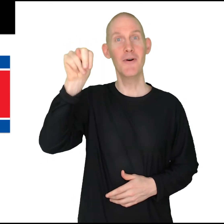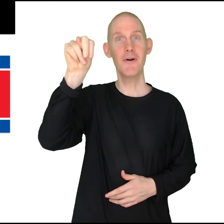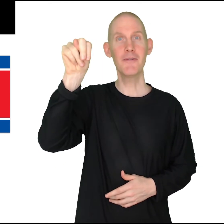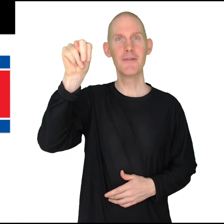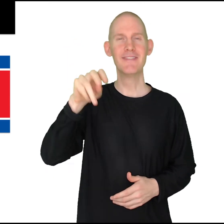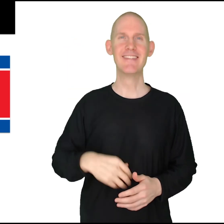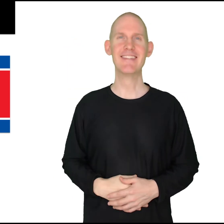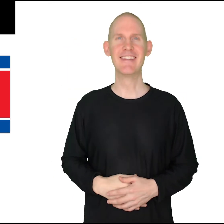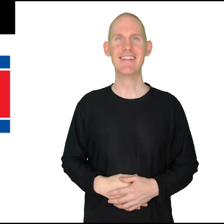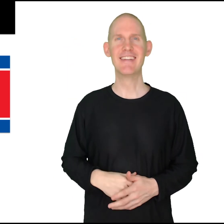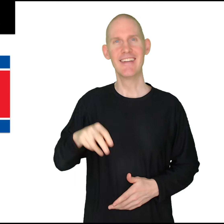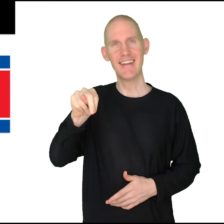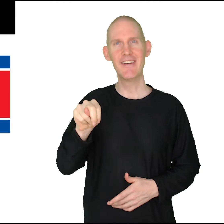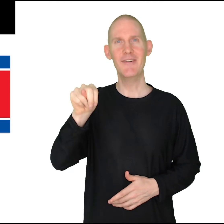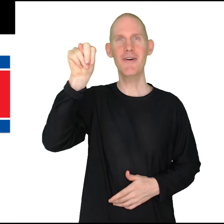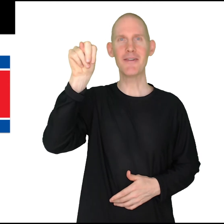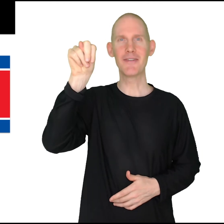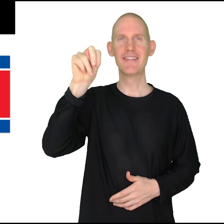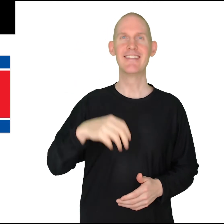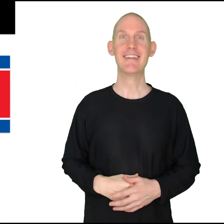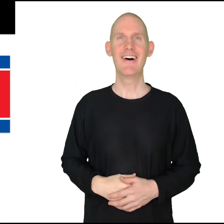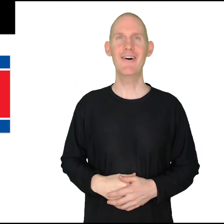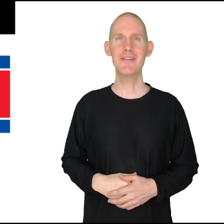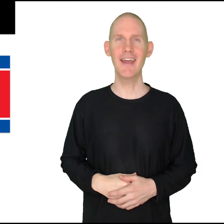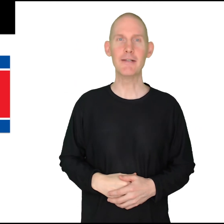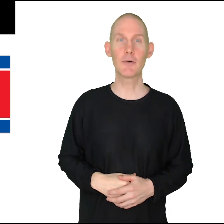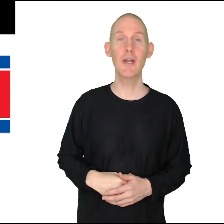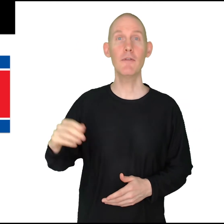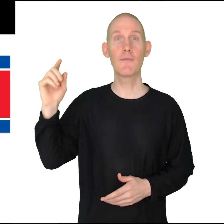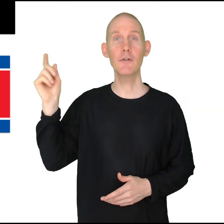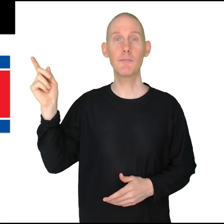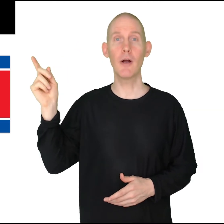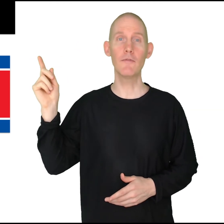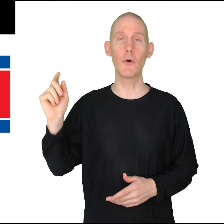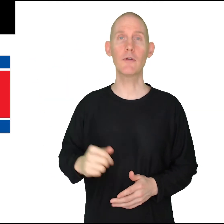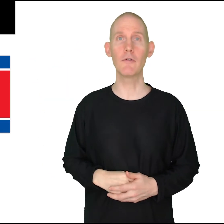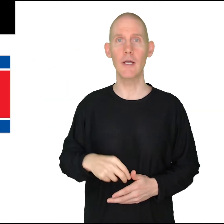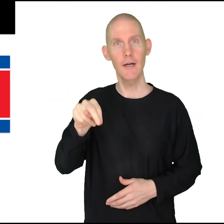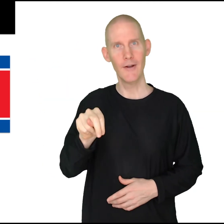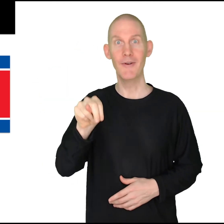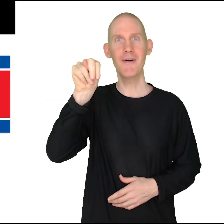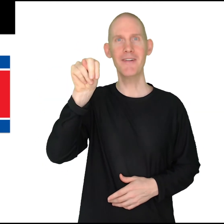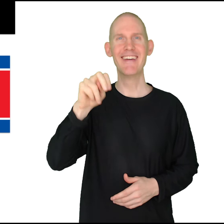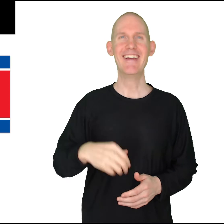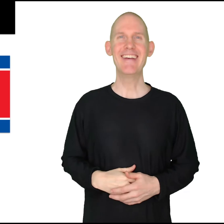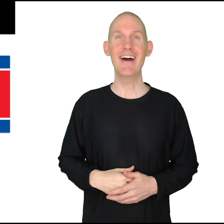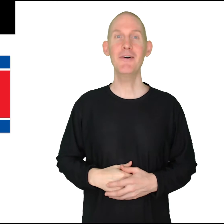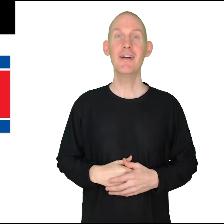North, North. Okay, so we have the first part of North Korea, North. Now, let's